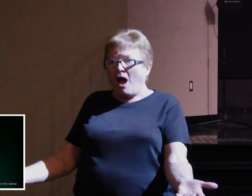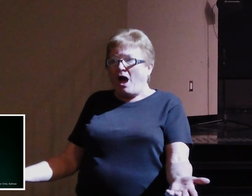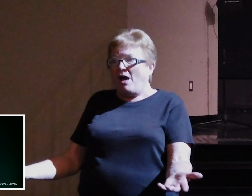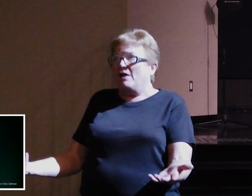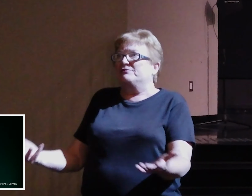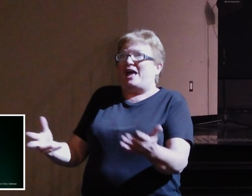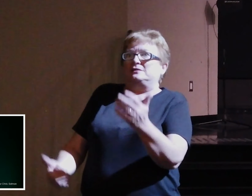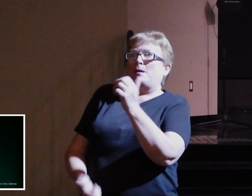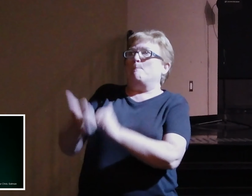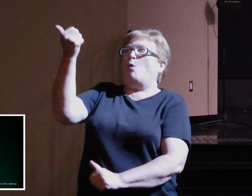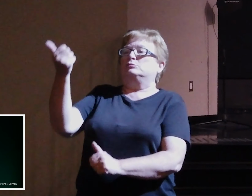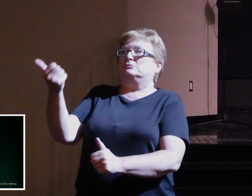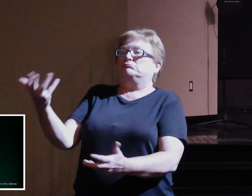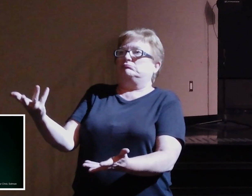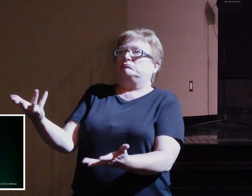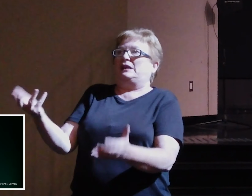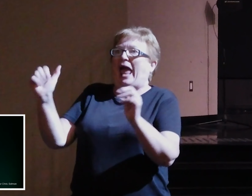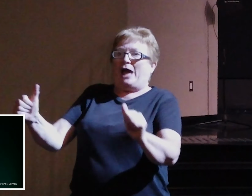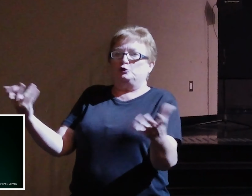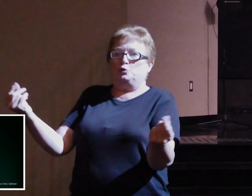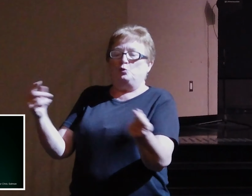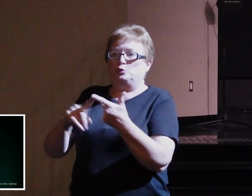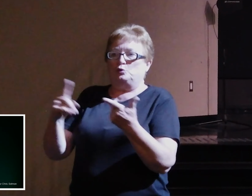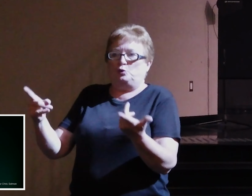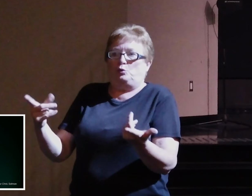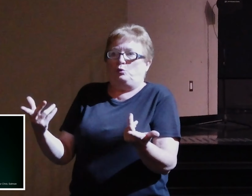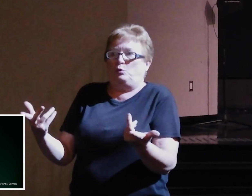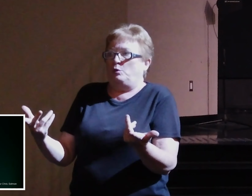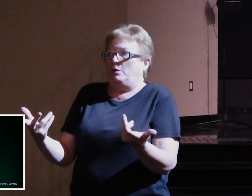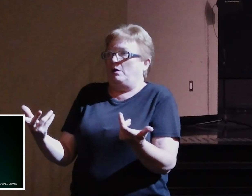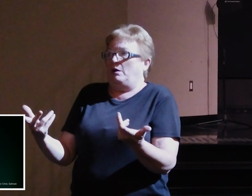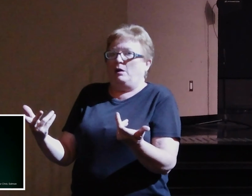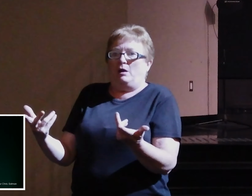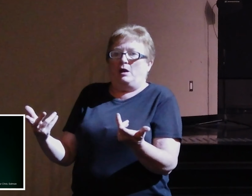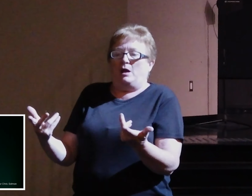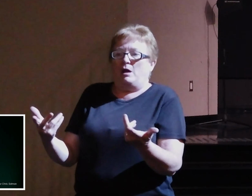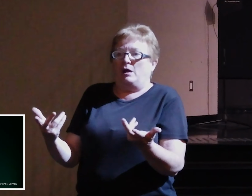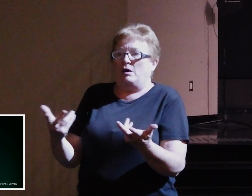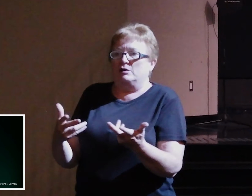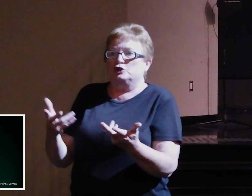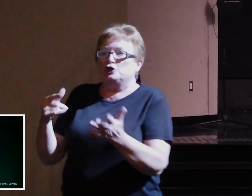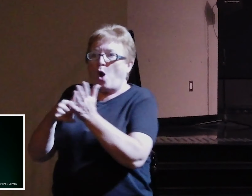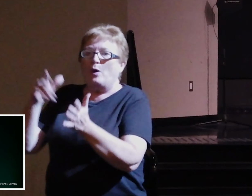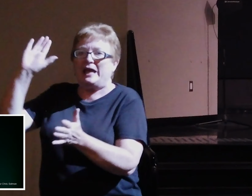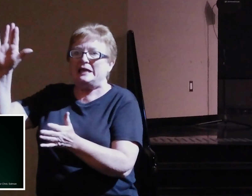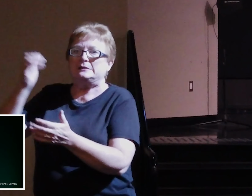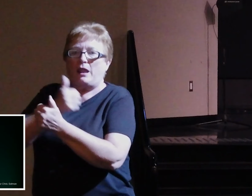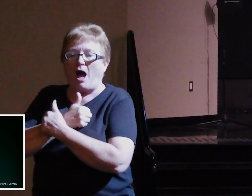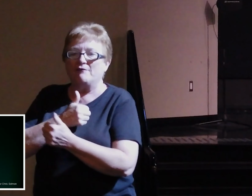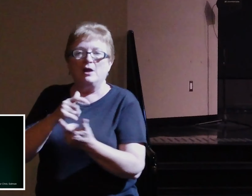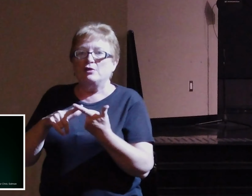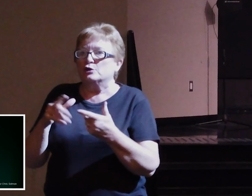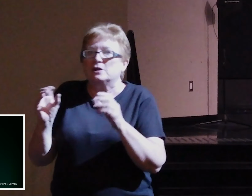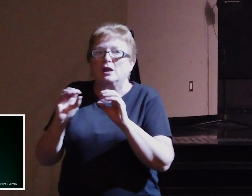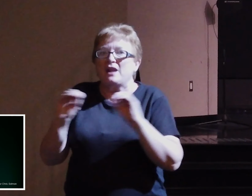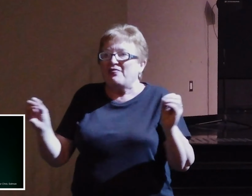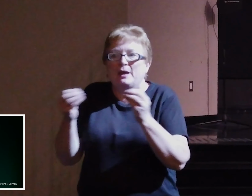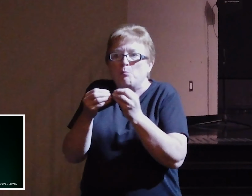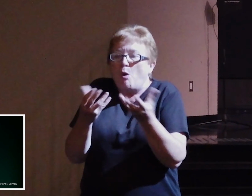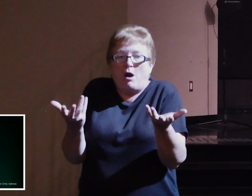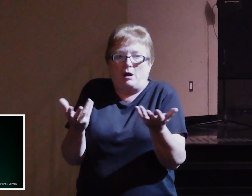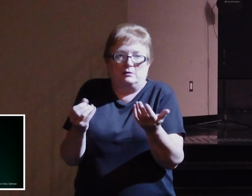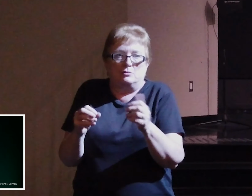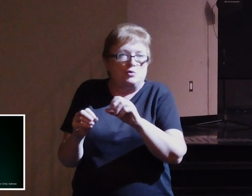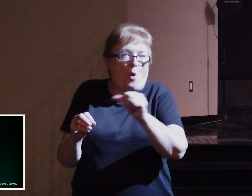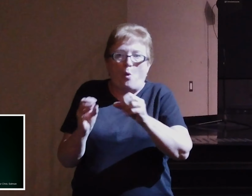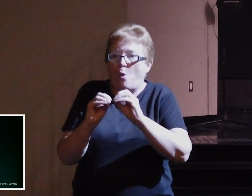God could do more to show his love for you. Nothing. So if you don't believe God's love, that means you